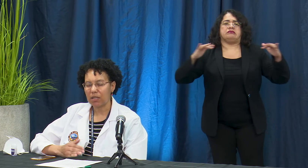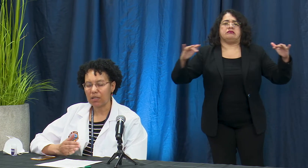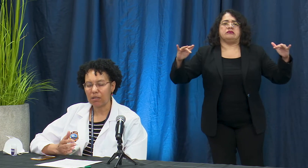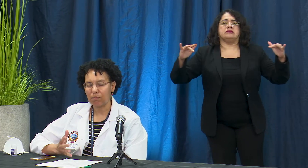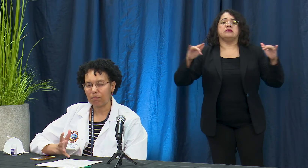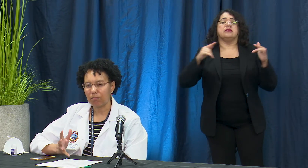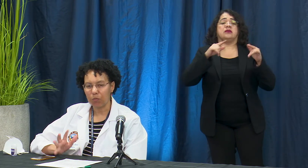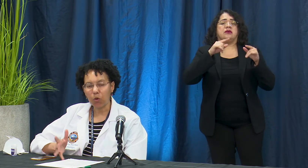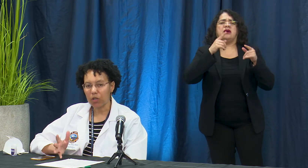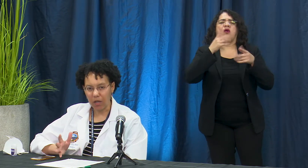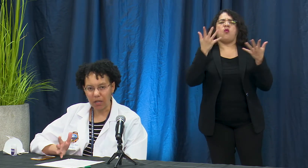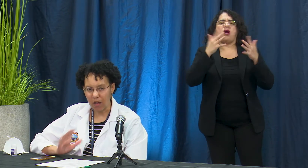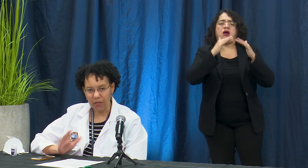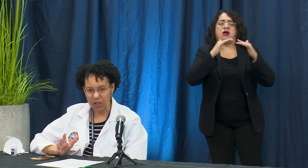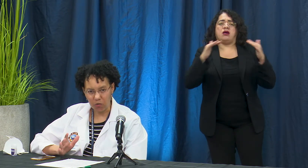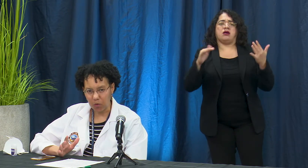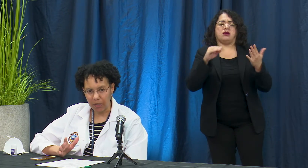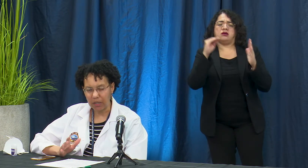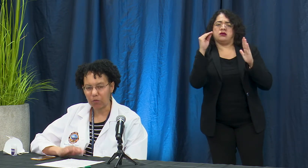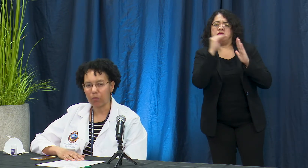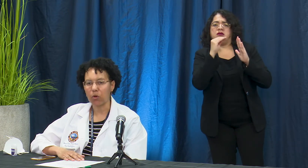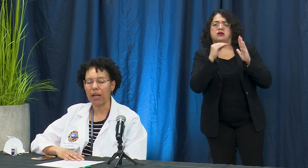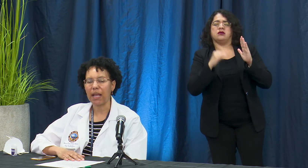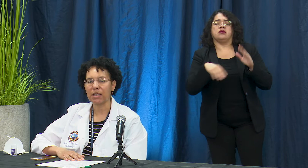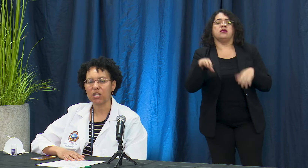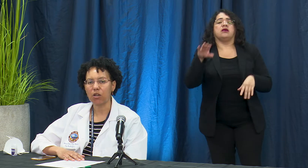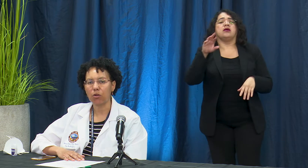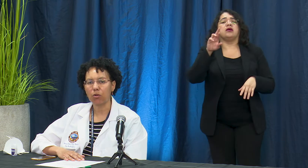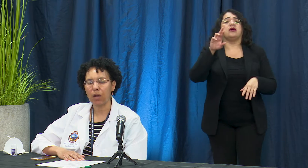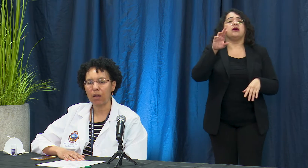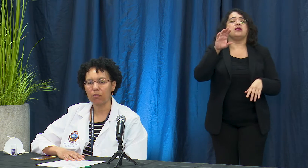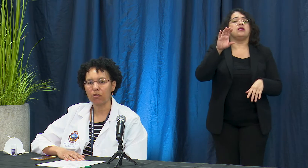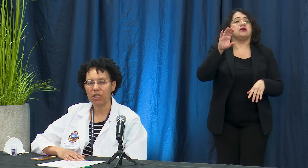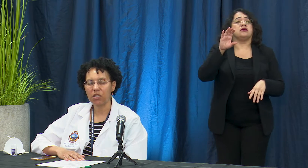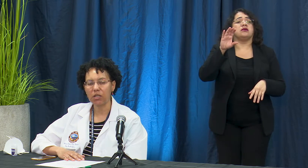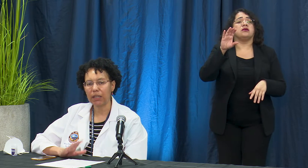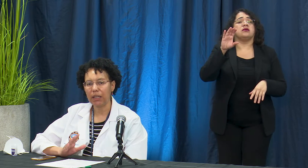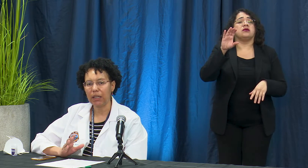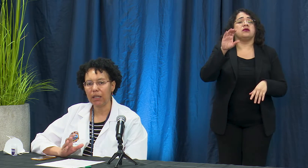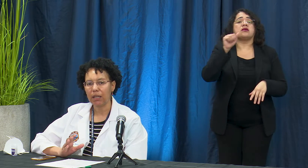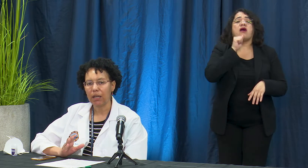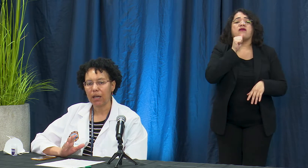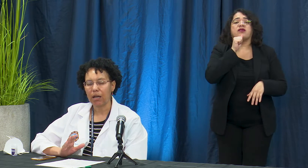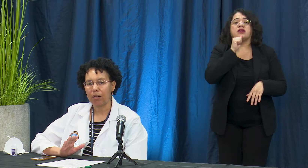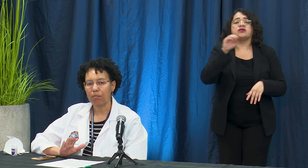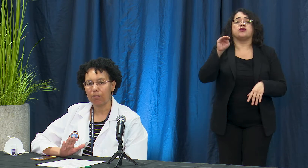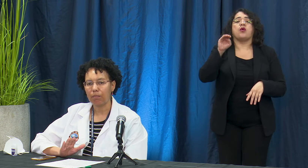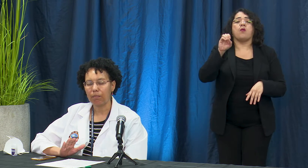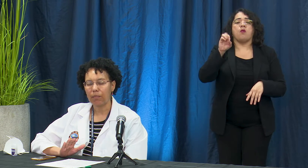that's on this report called a confidential morbidity report. And so traditionally,